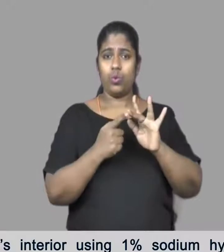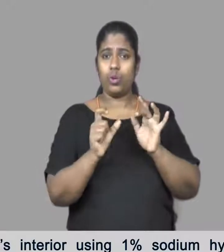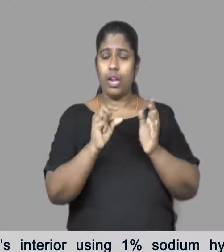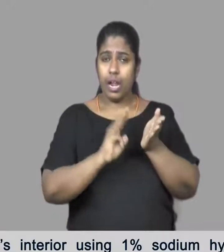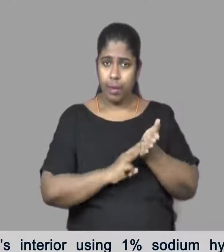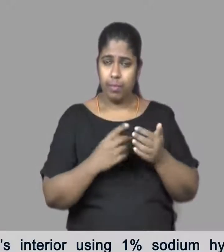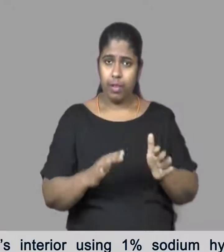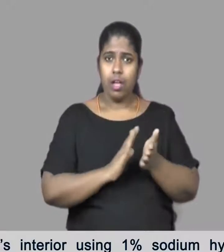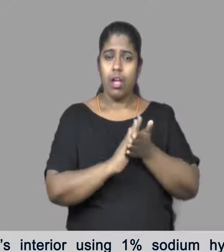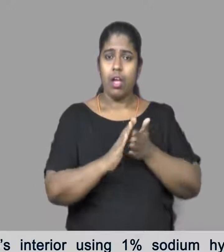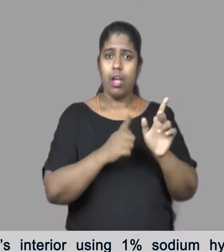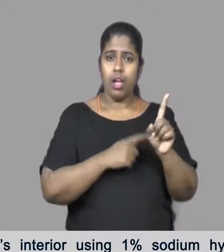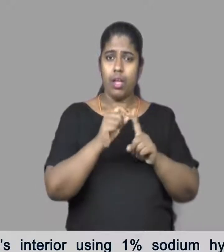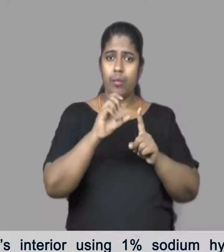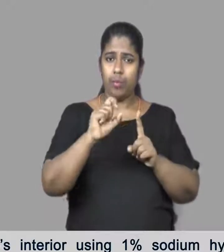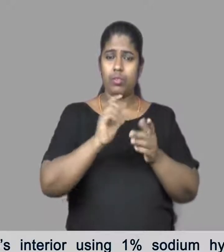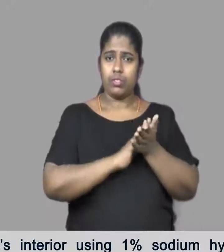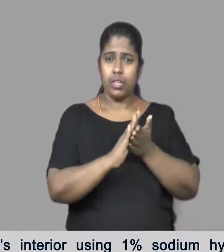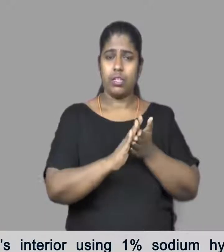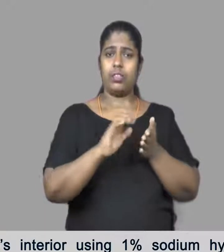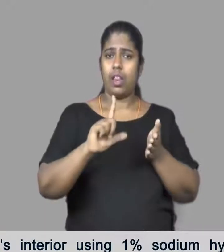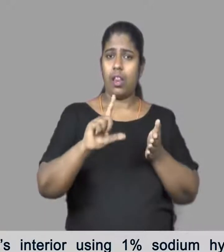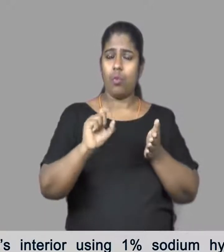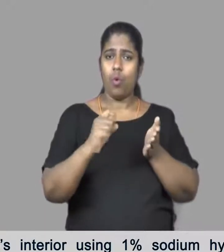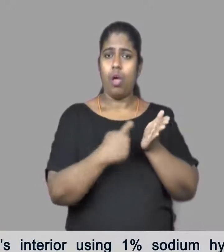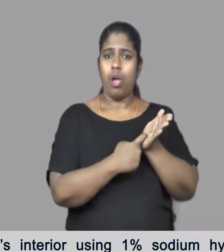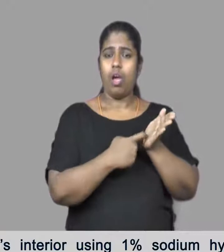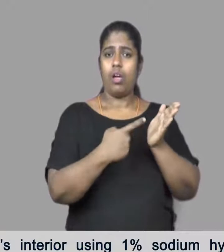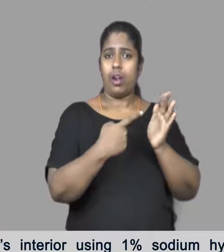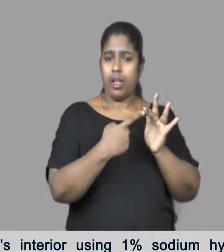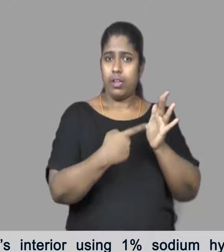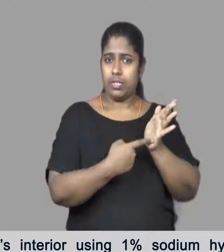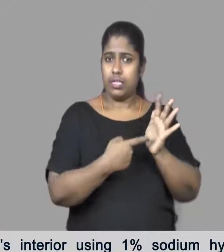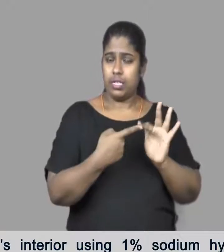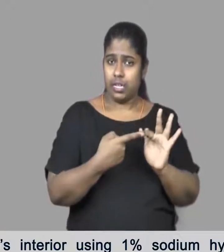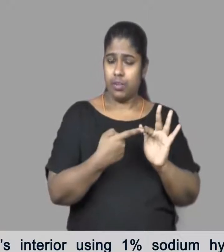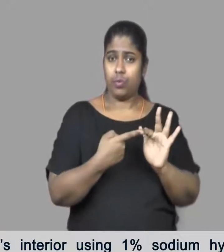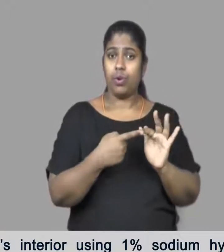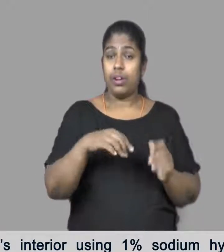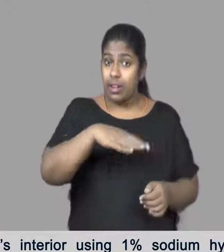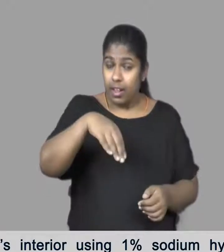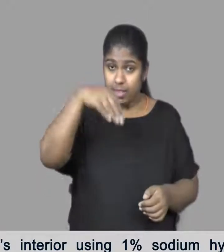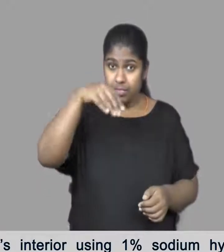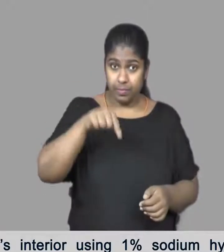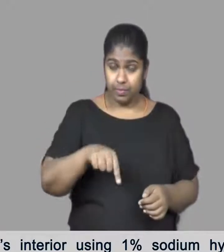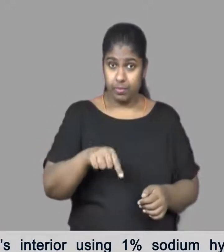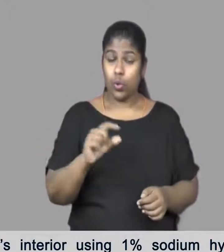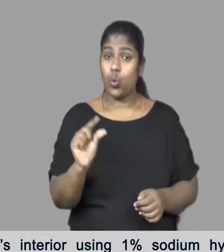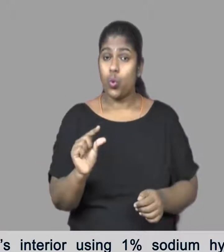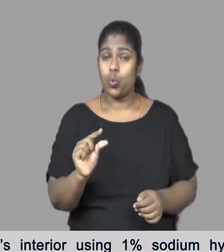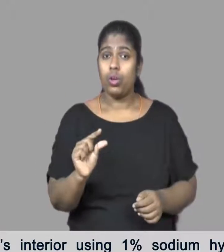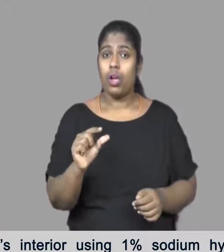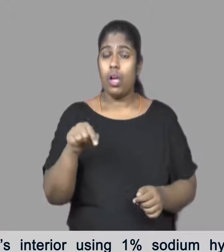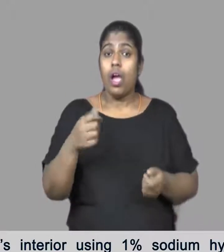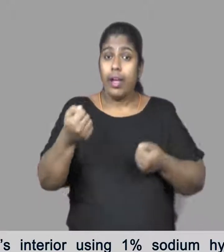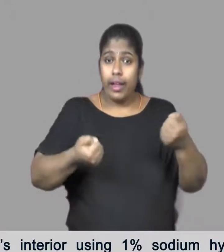Provision for disinfection of the vehicle's interior using 1%